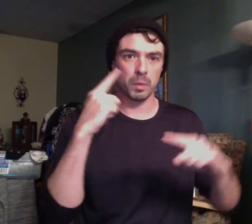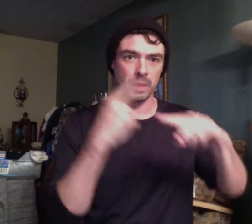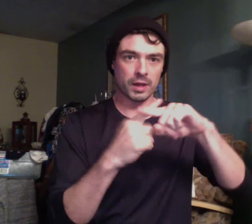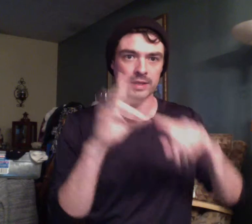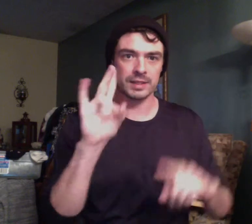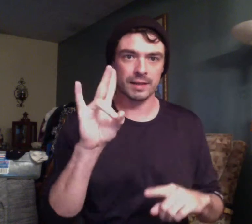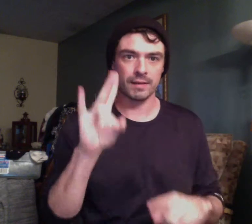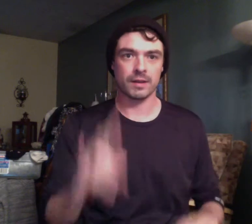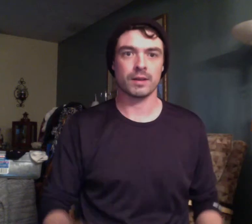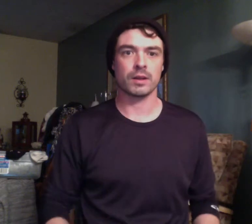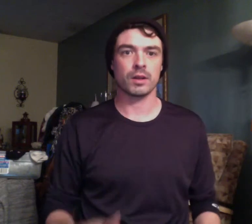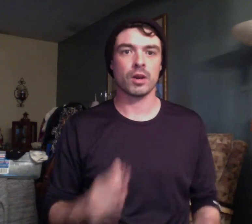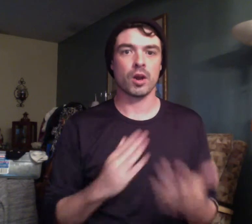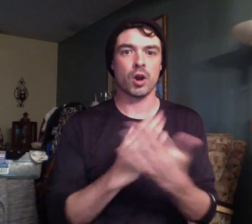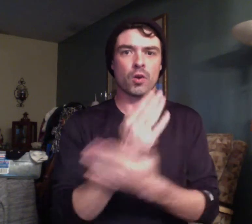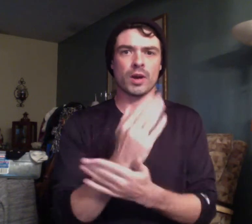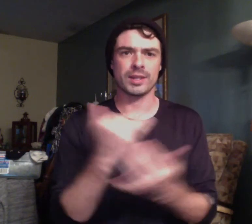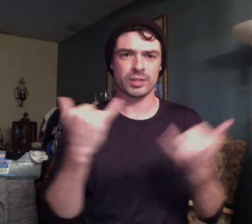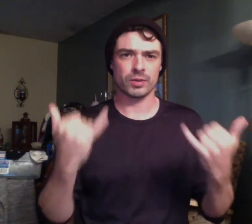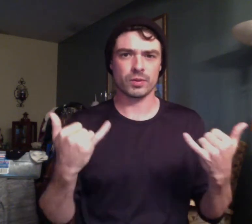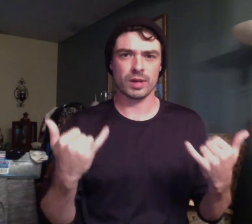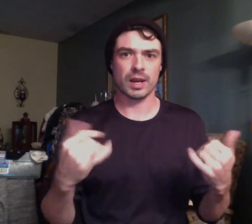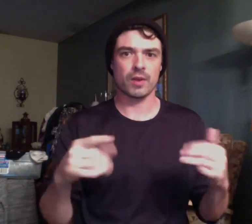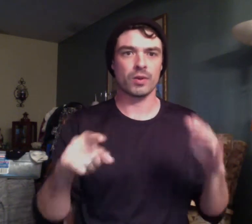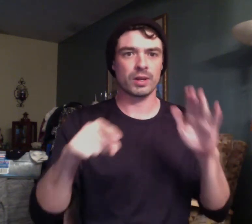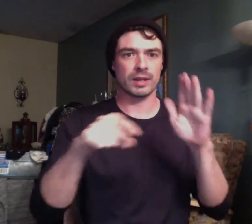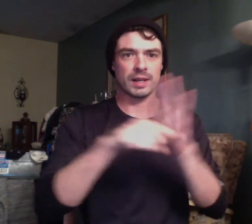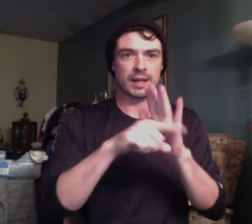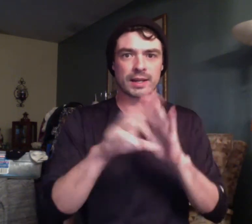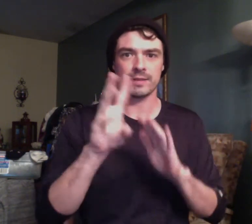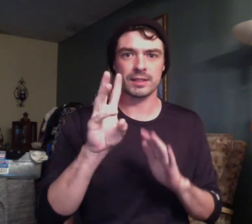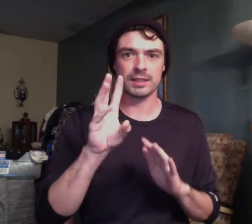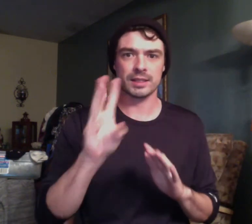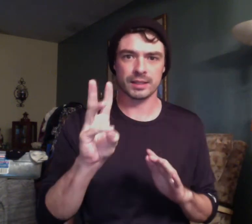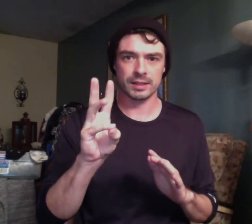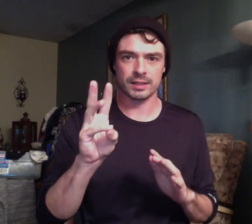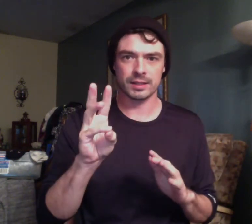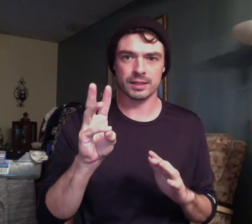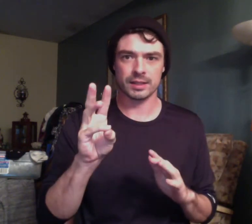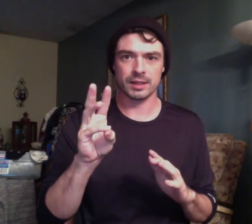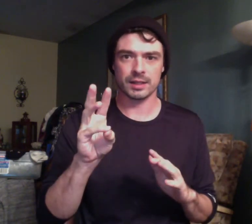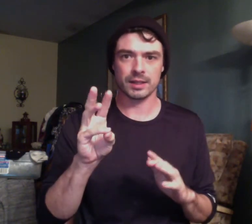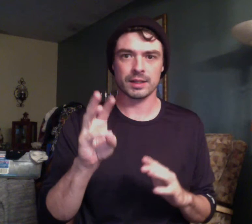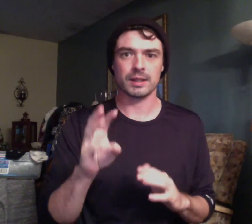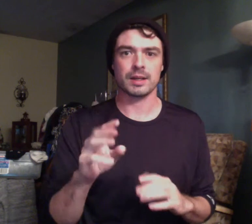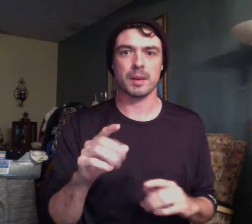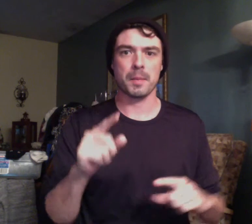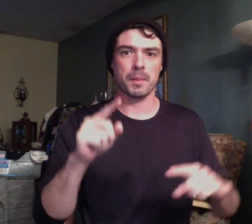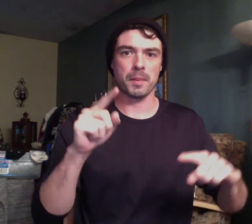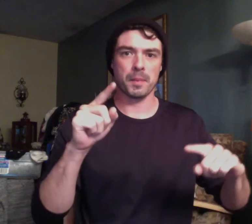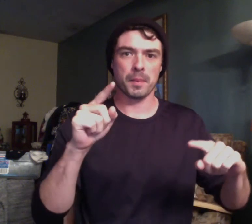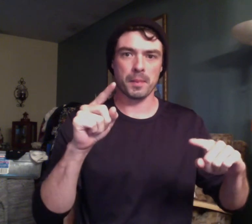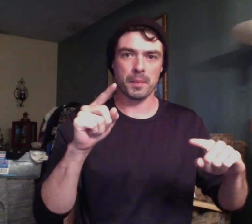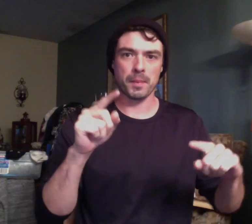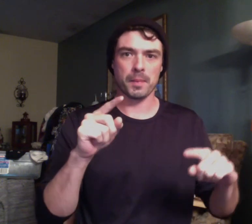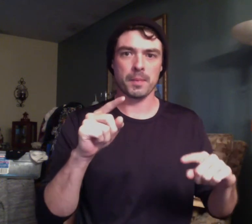All right, so what have I got here? I've got negative 6, and here I have, adding these two together, I have negative